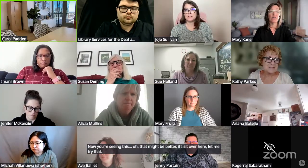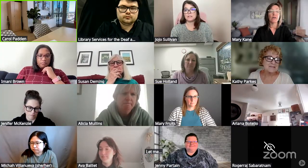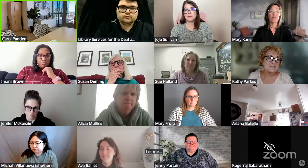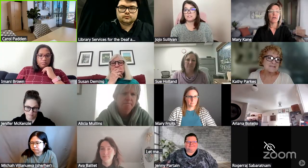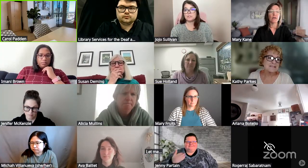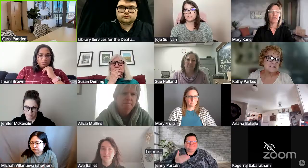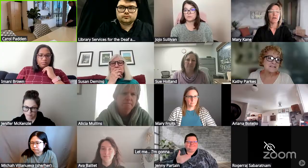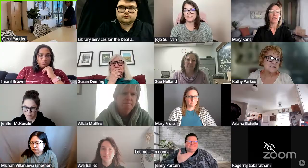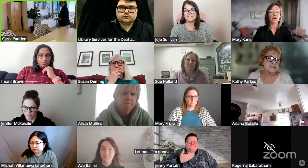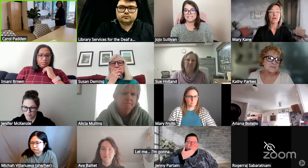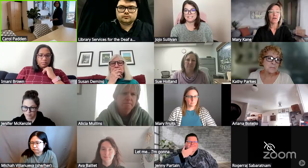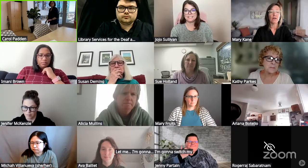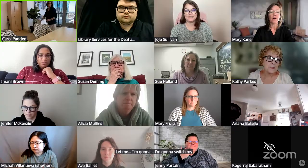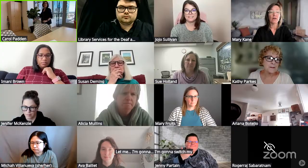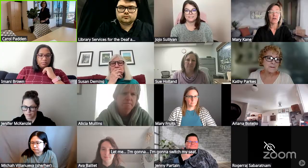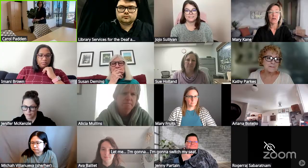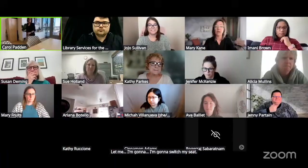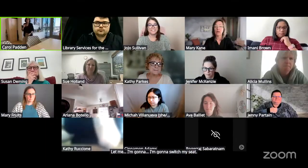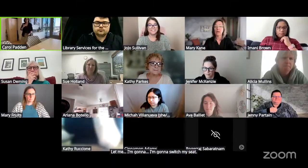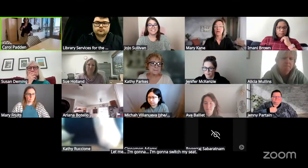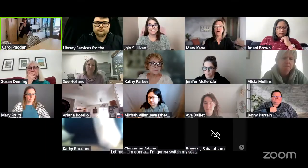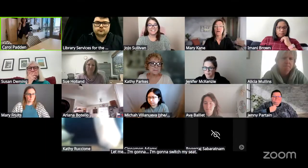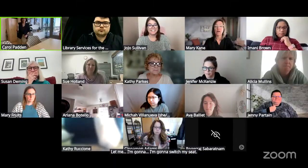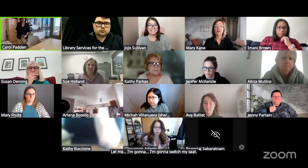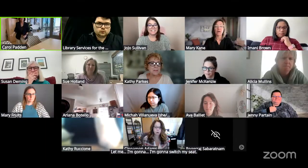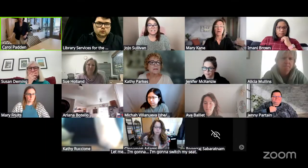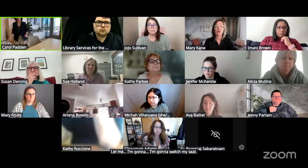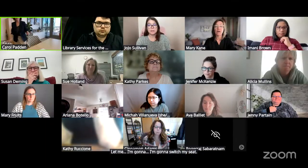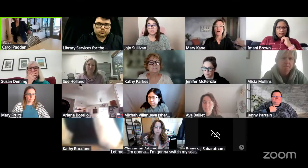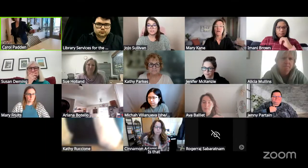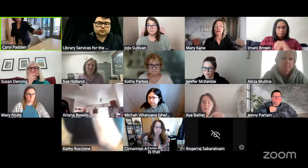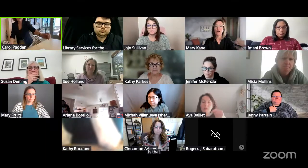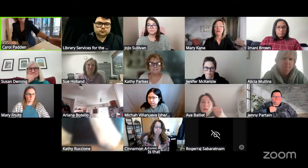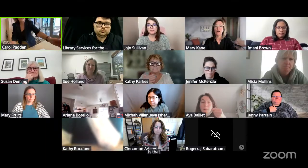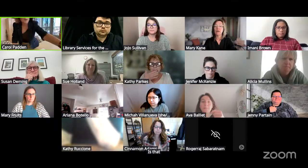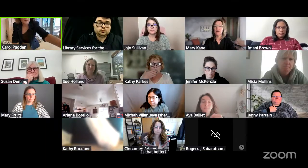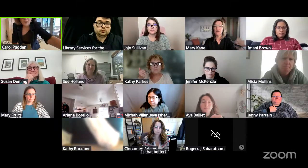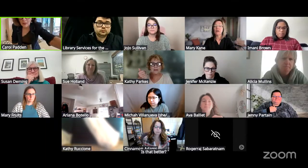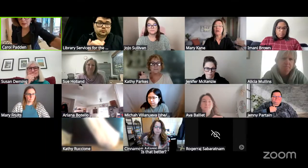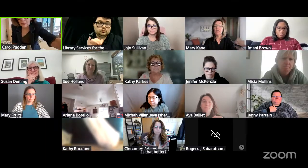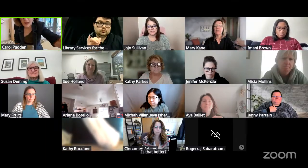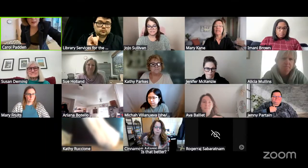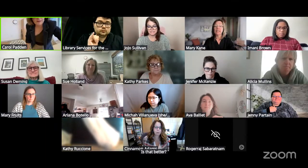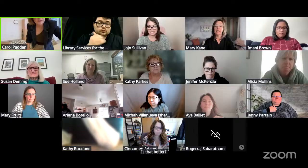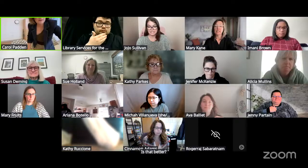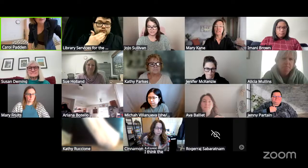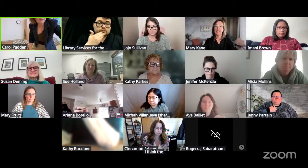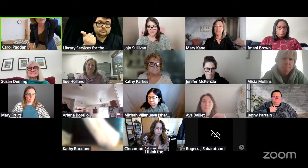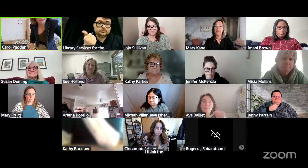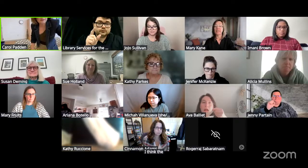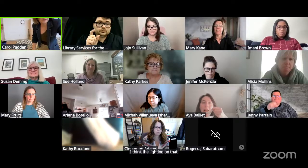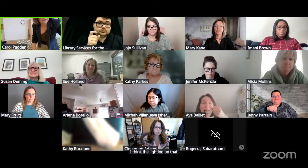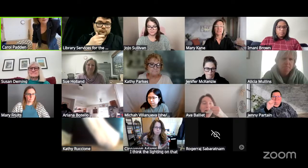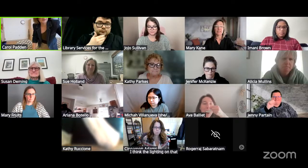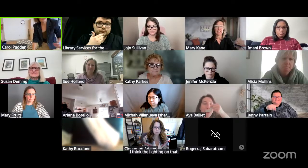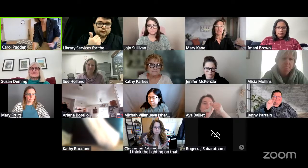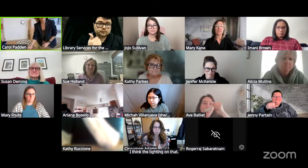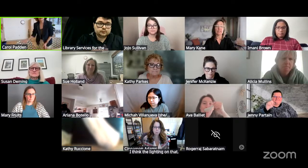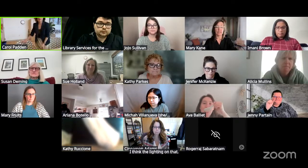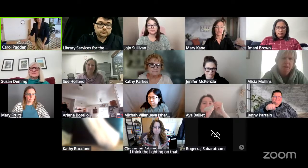I'm gonna switch my seat. Is that better? I think the lighting on that.